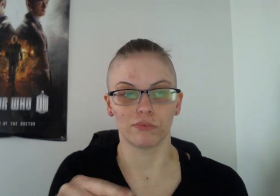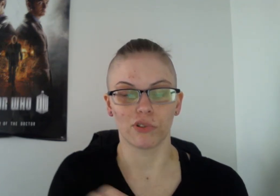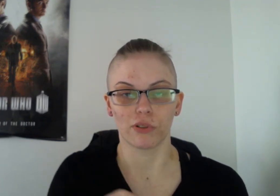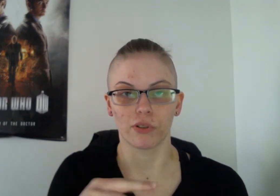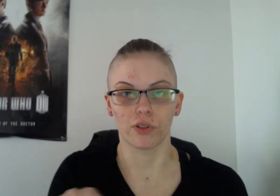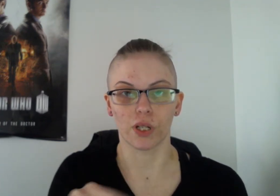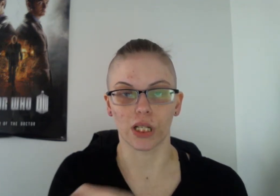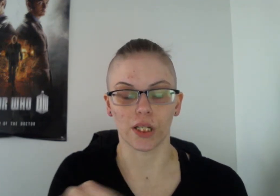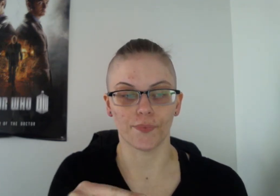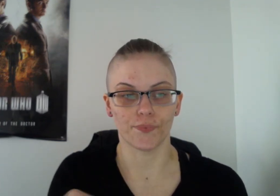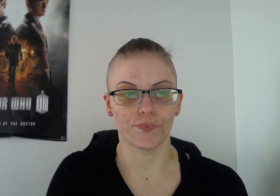Green.